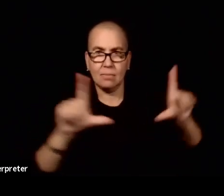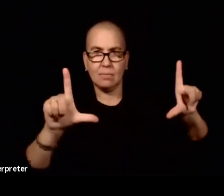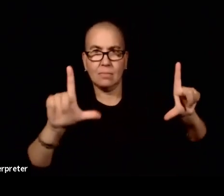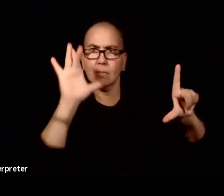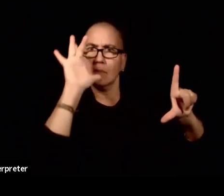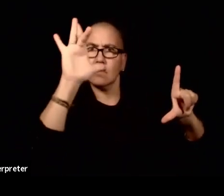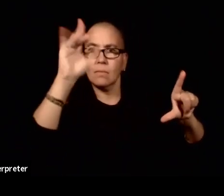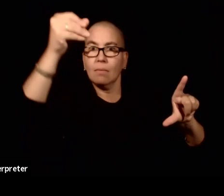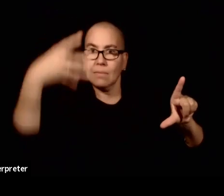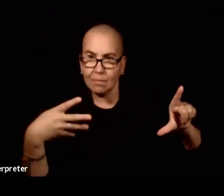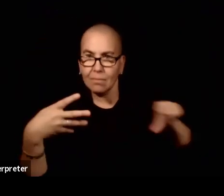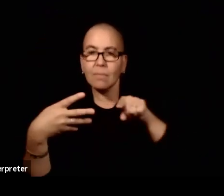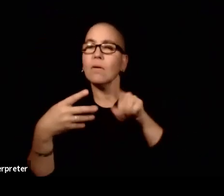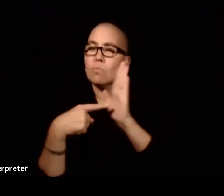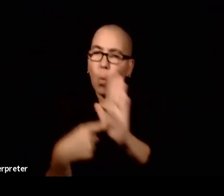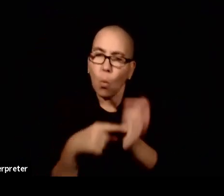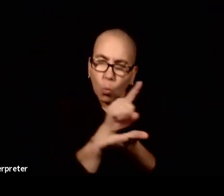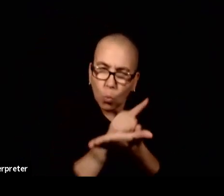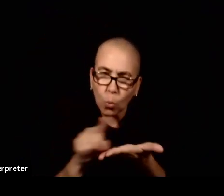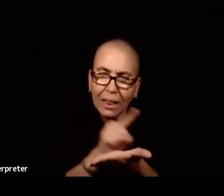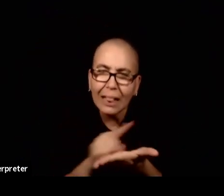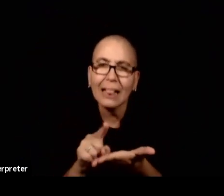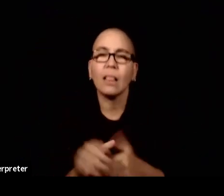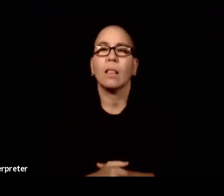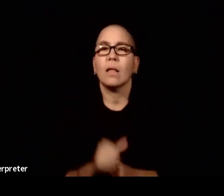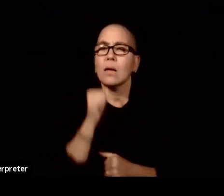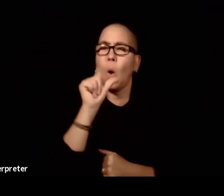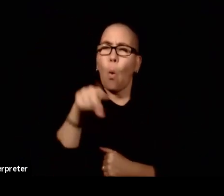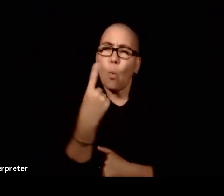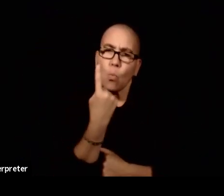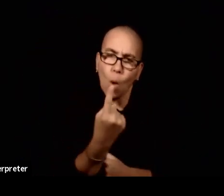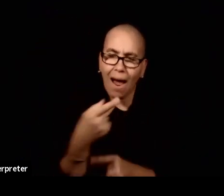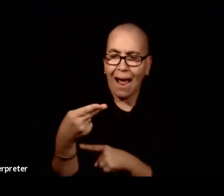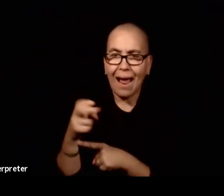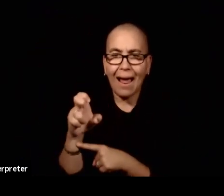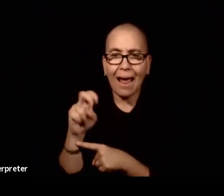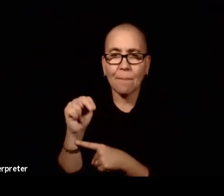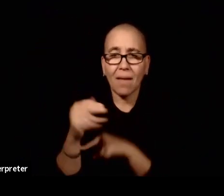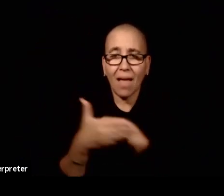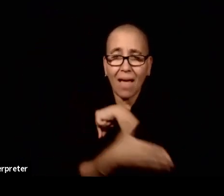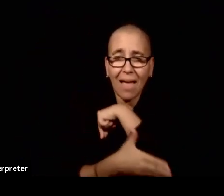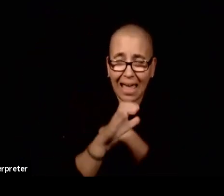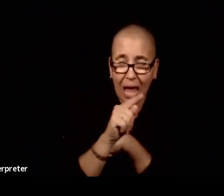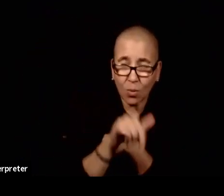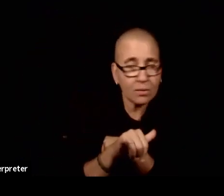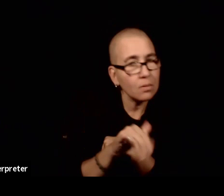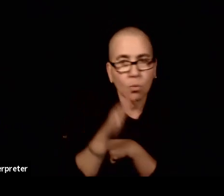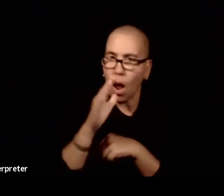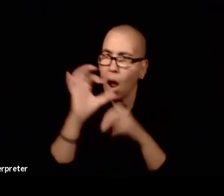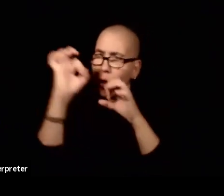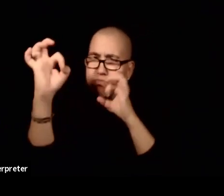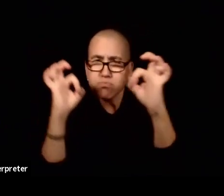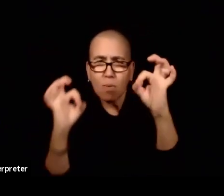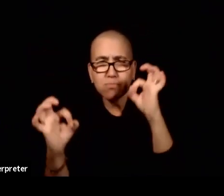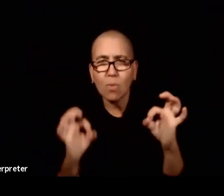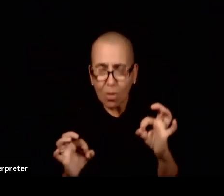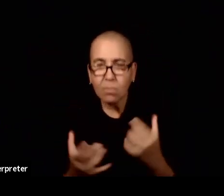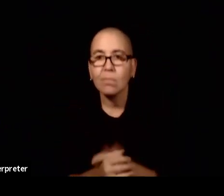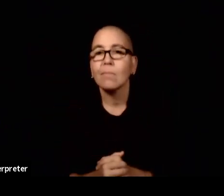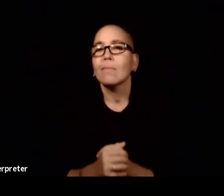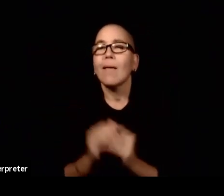the county level data I talked about before. And this does show how the average positivity rate has changed over time, as well as how